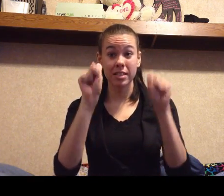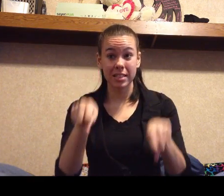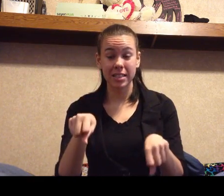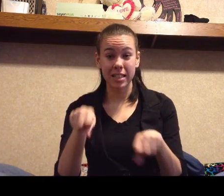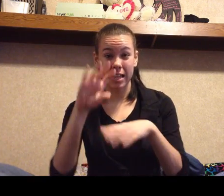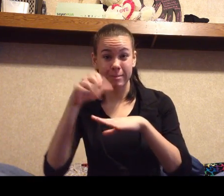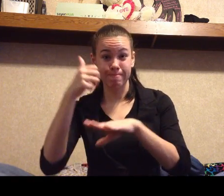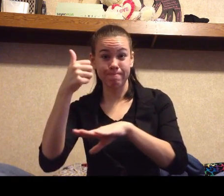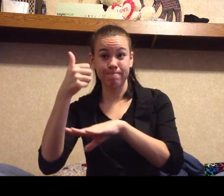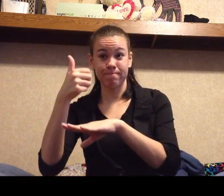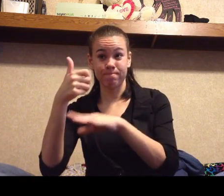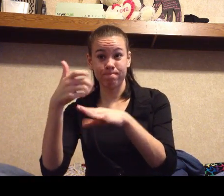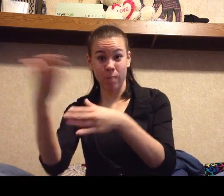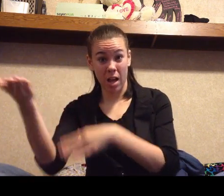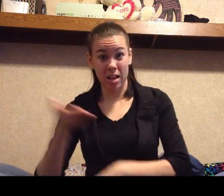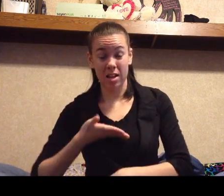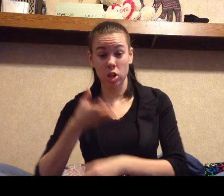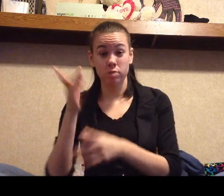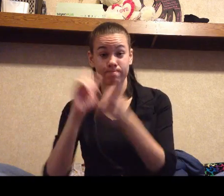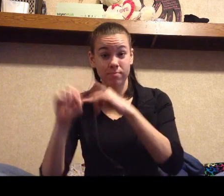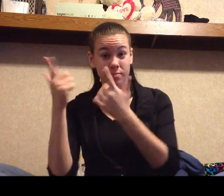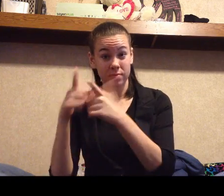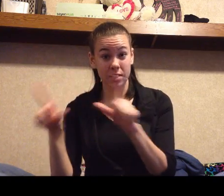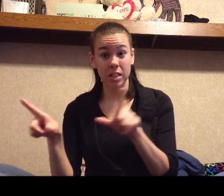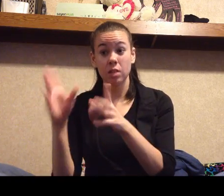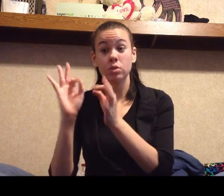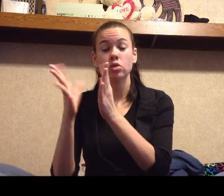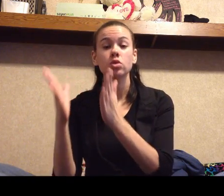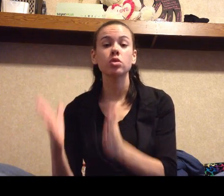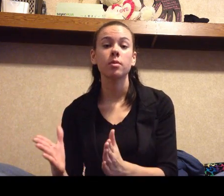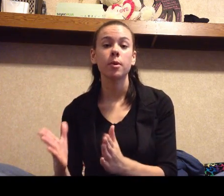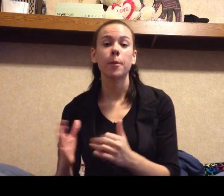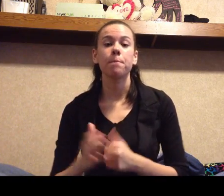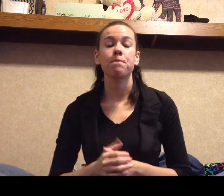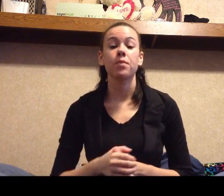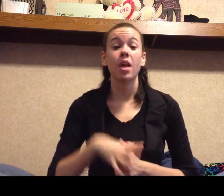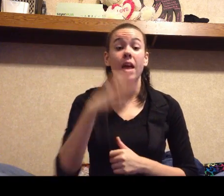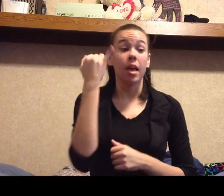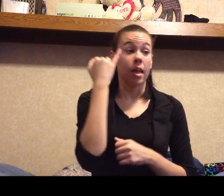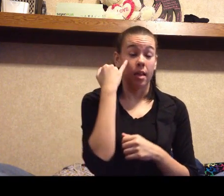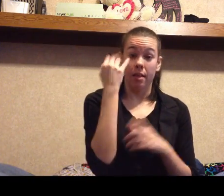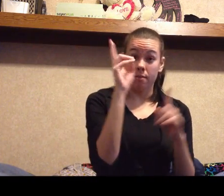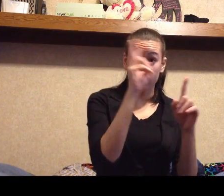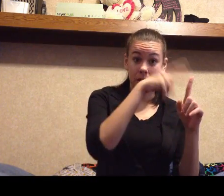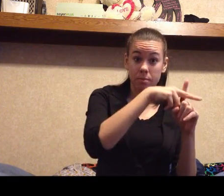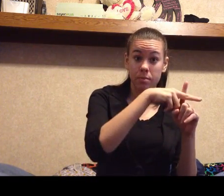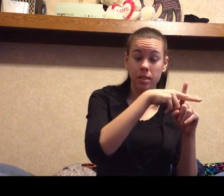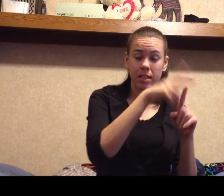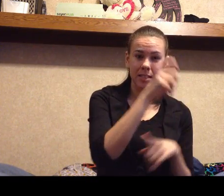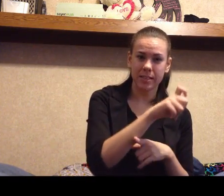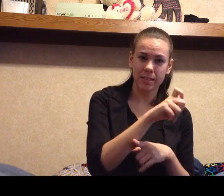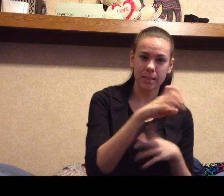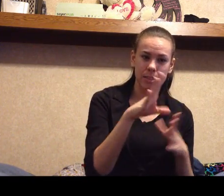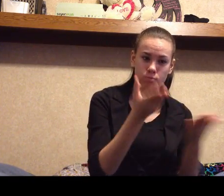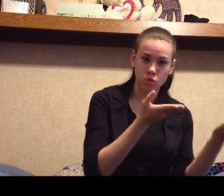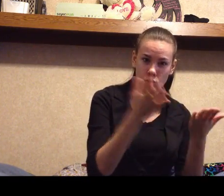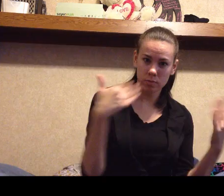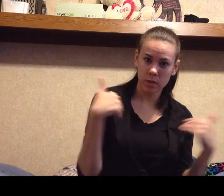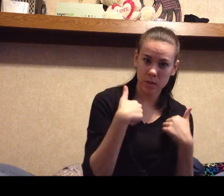the applicant uses a service animal, such as a guide dog, their animal may come with them to their interview and